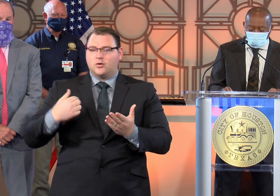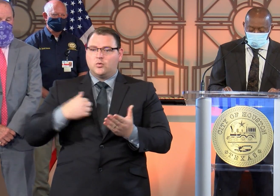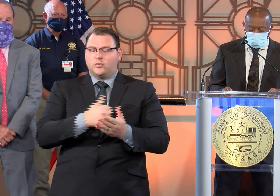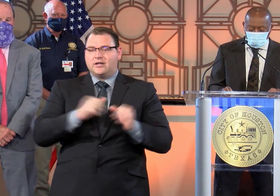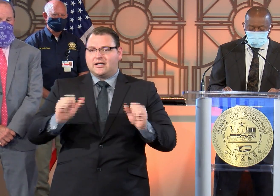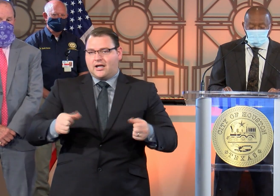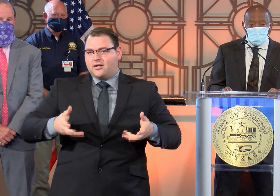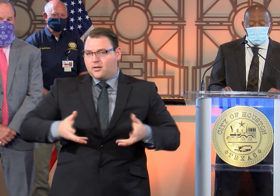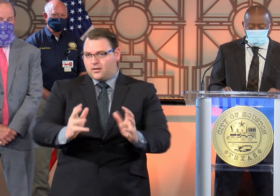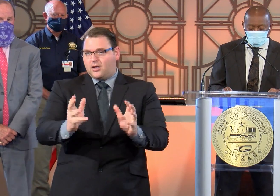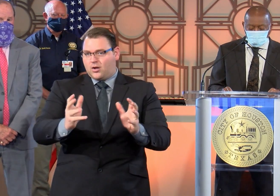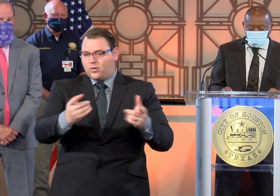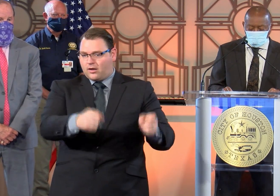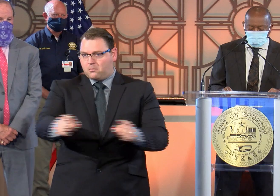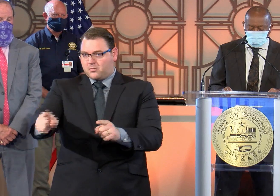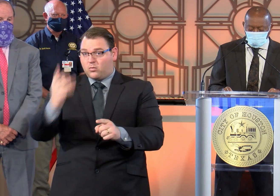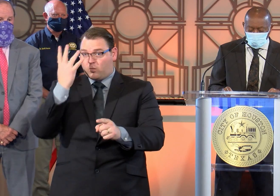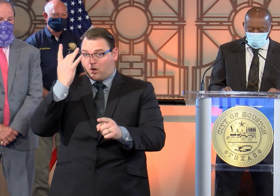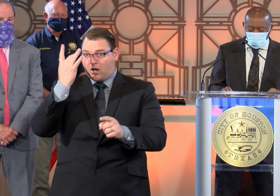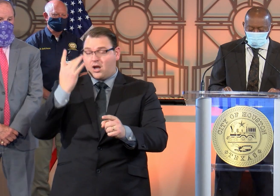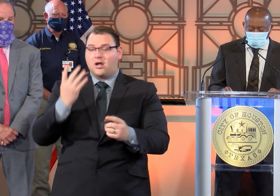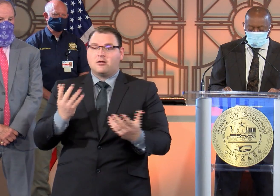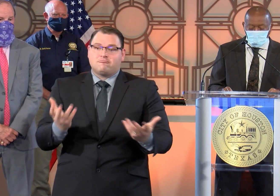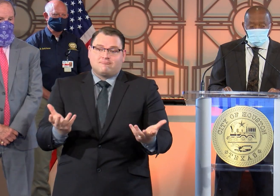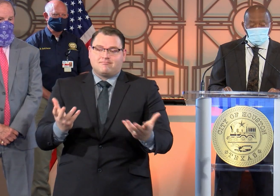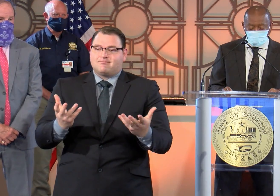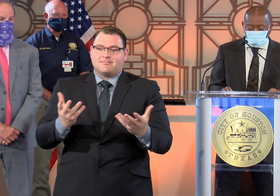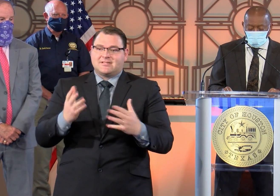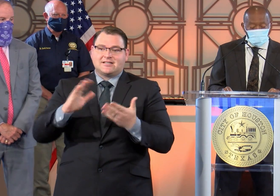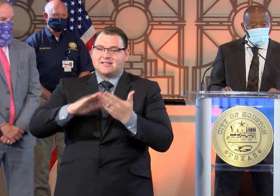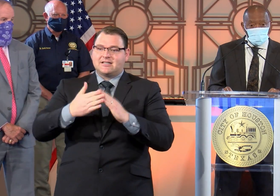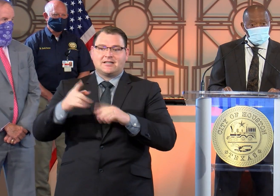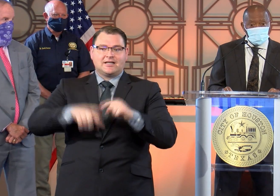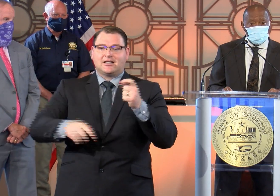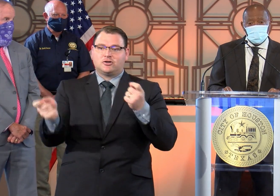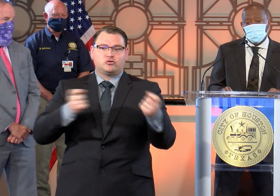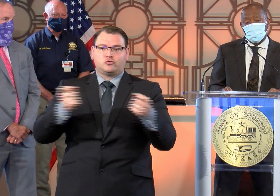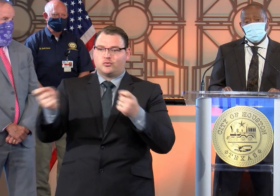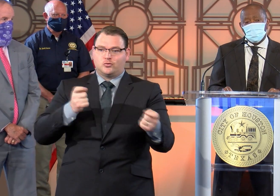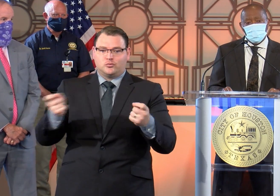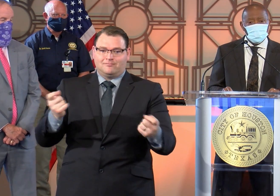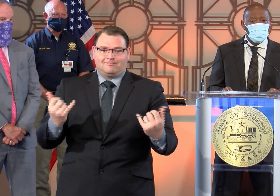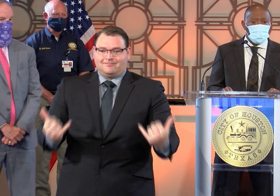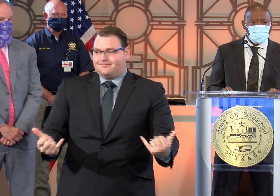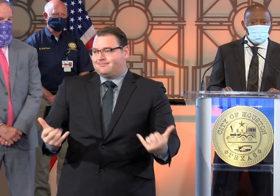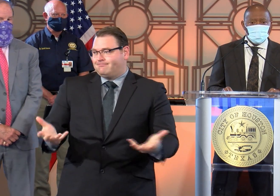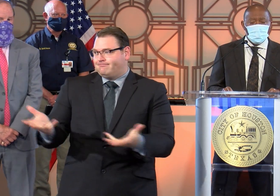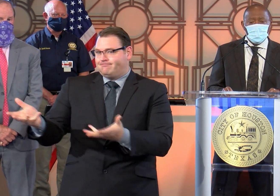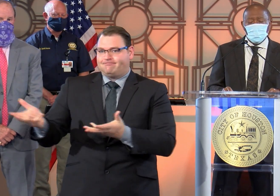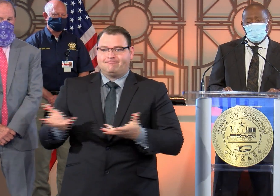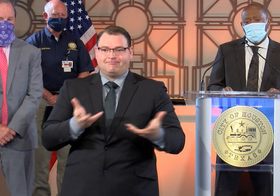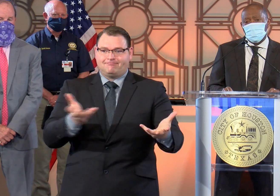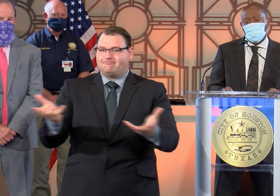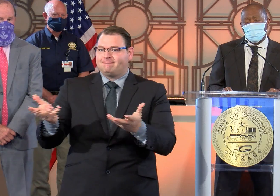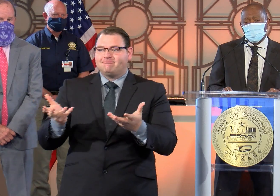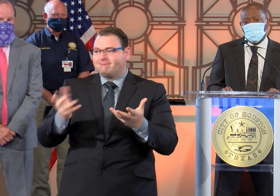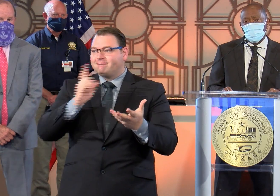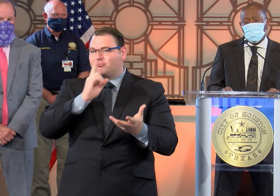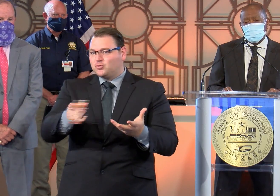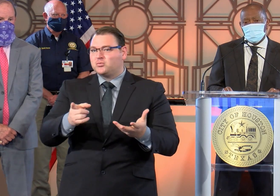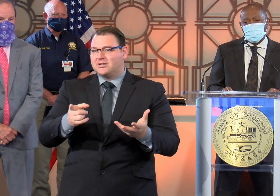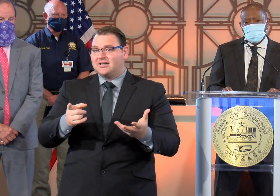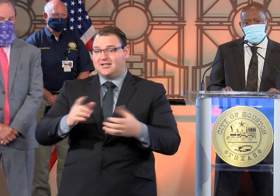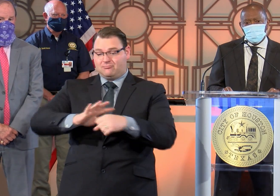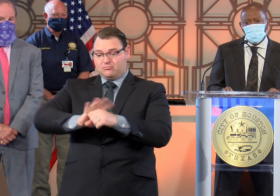economic instability beyond the city's control, which is where we are today. I don't think there's any question. with the advent